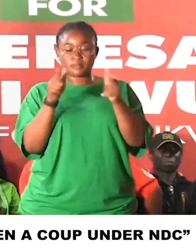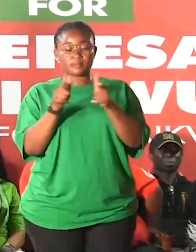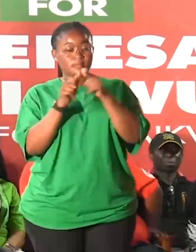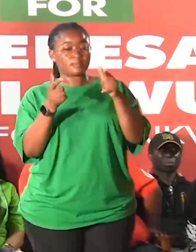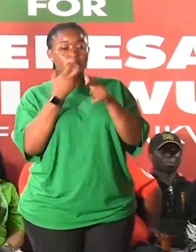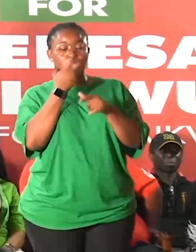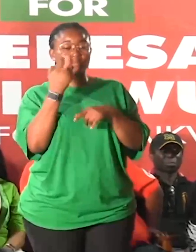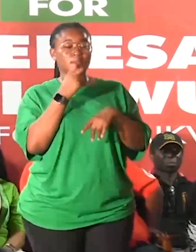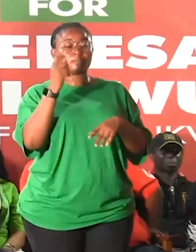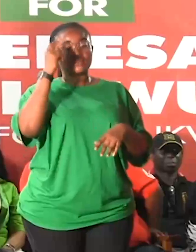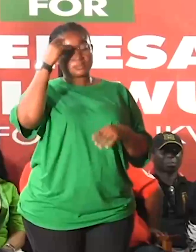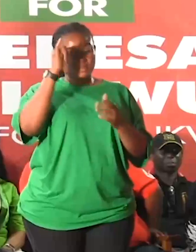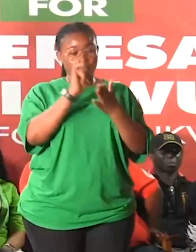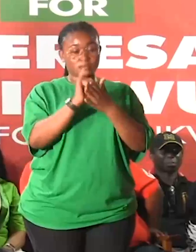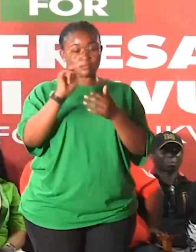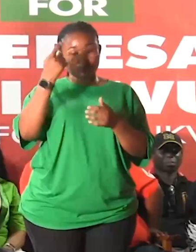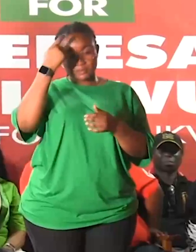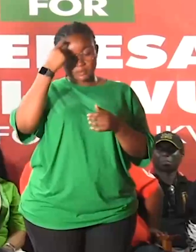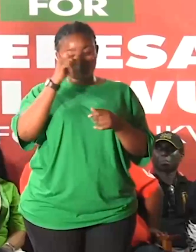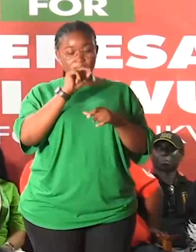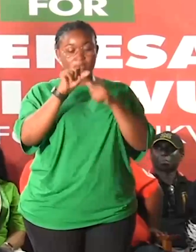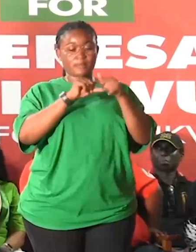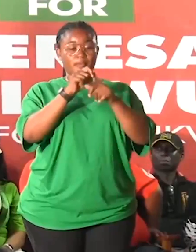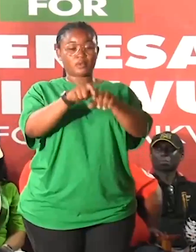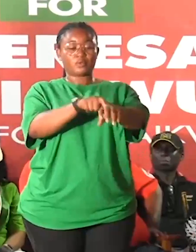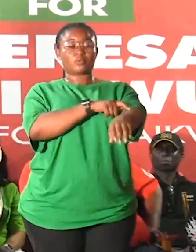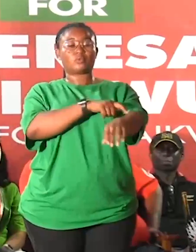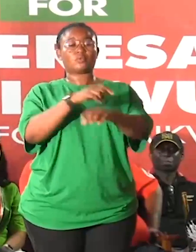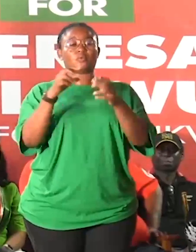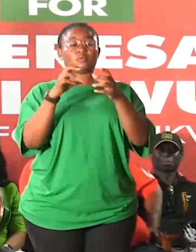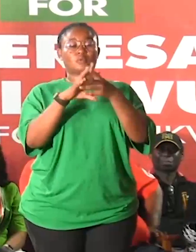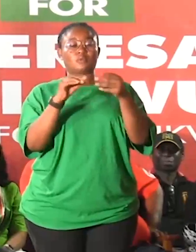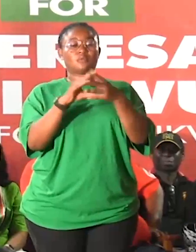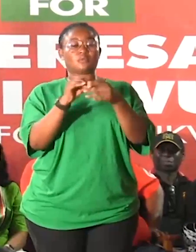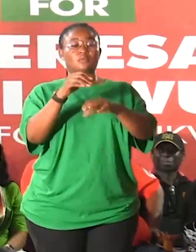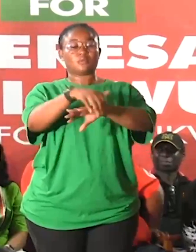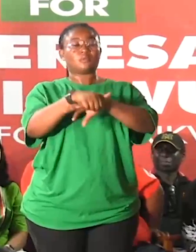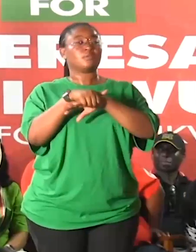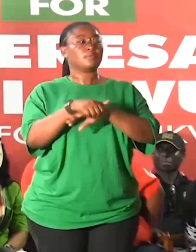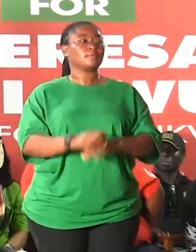otutu brofo o ka se o mambo e brofo ten ezu